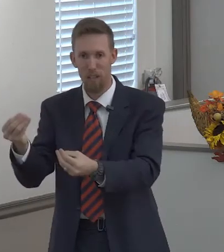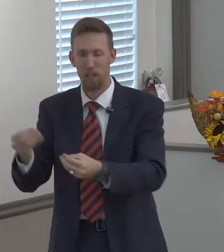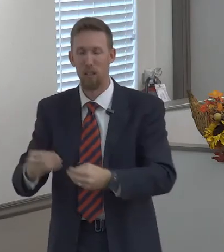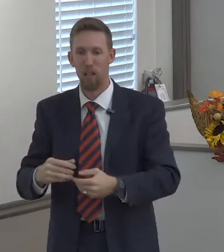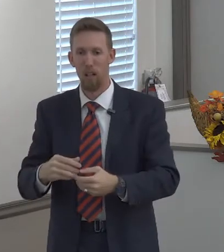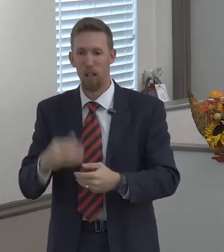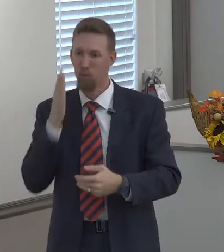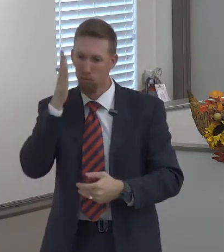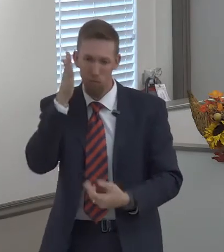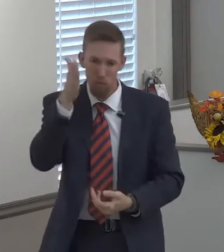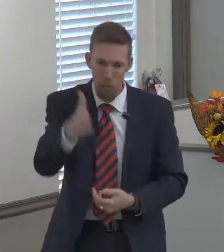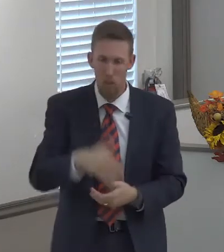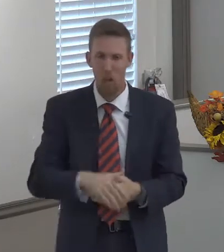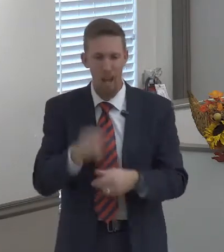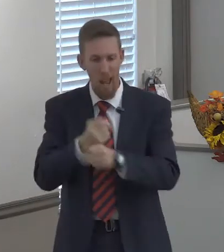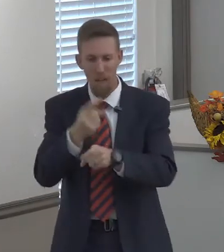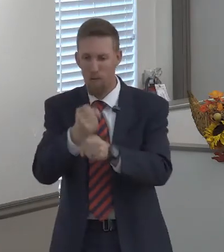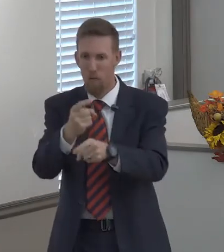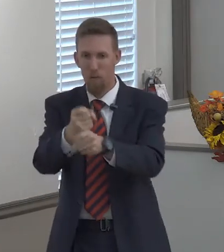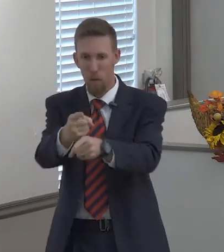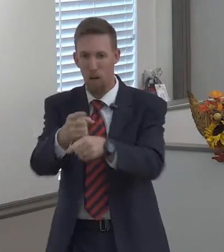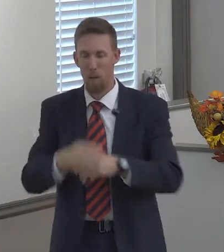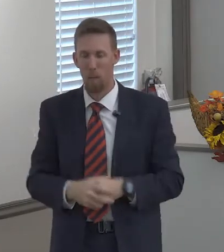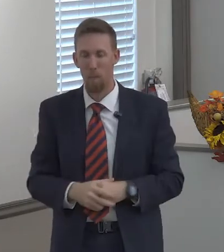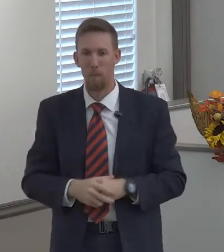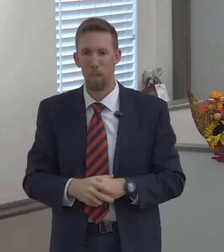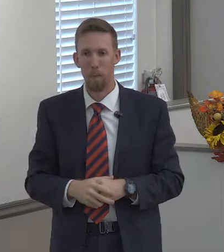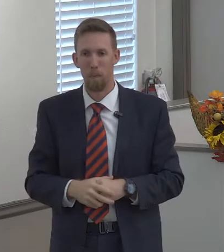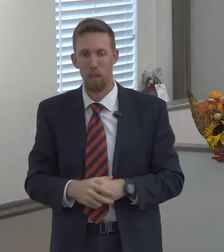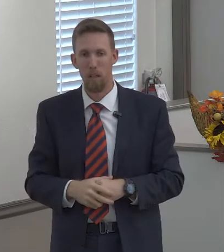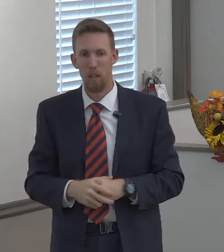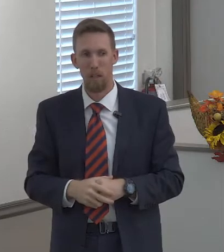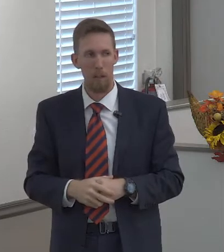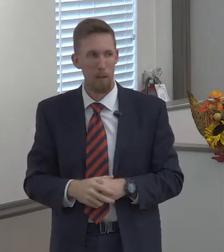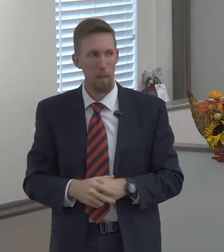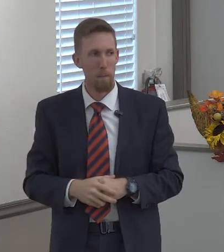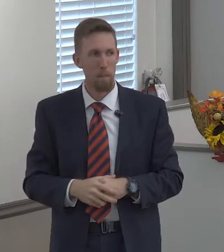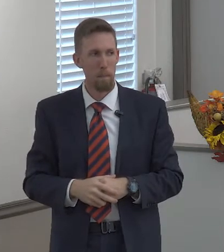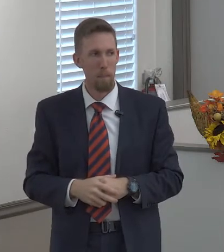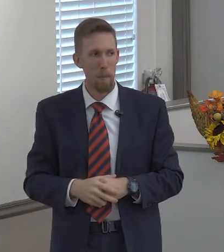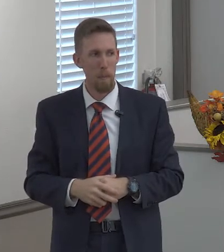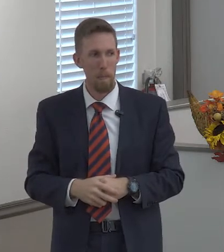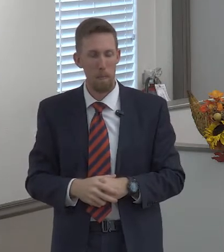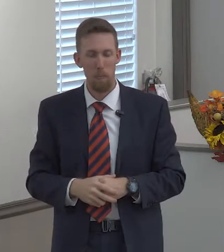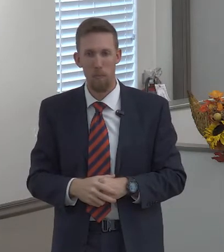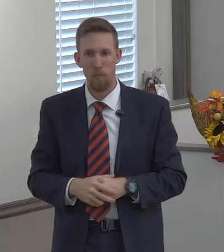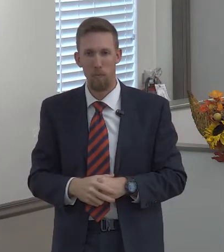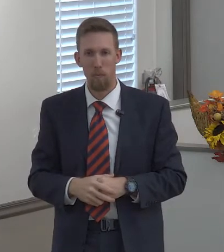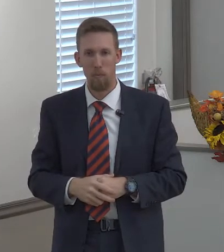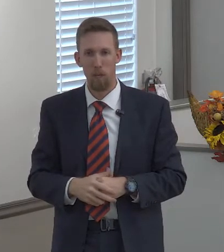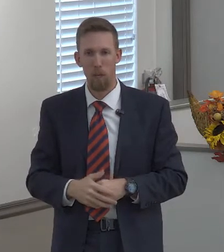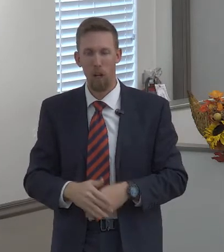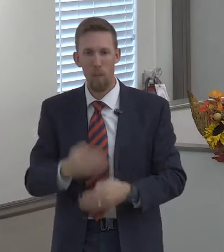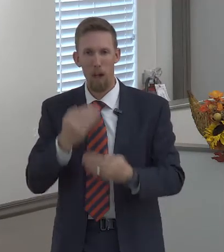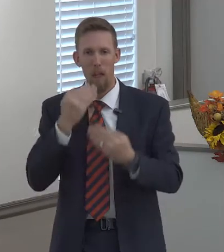made Thanksgiving an annual holiday for us to commemorate. It's been this way ever